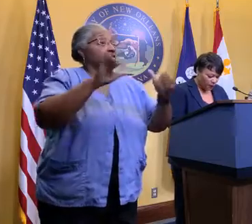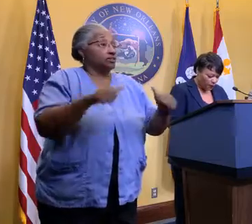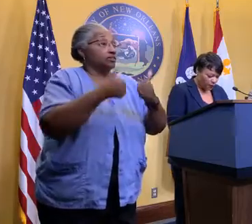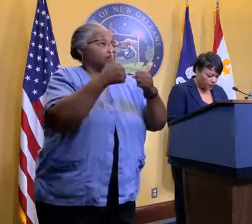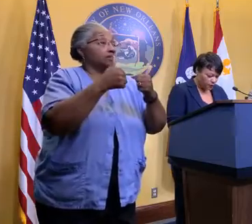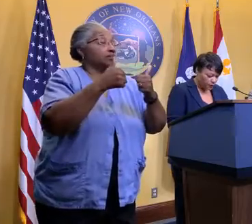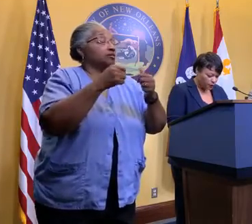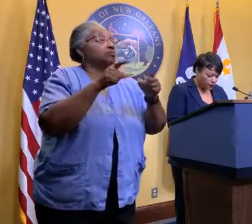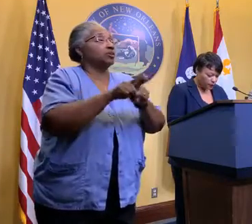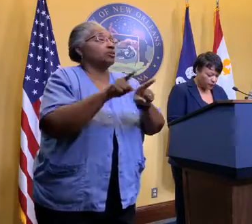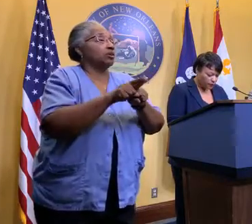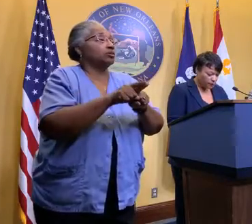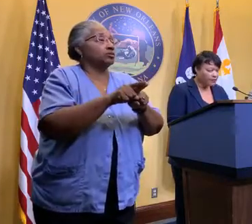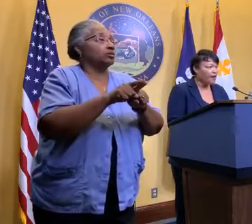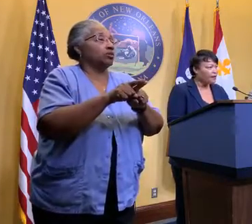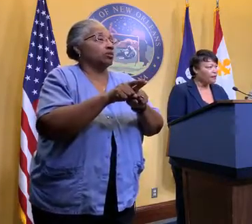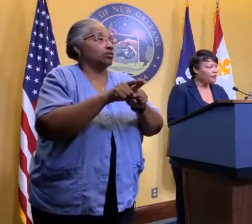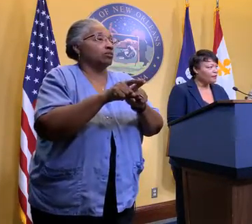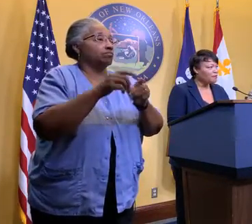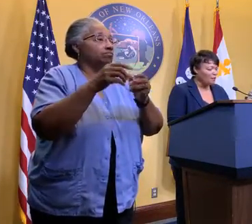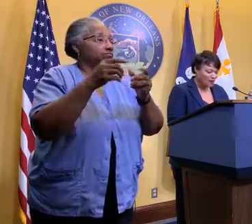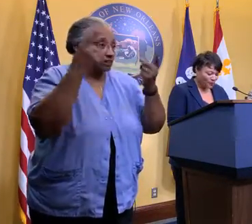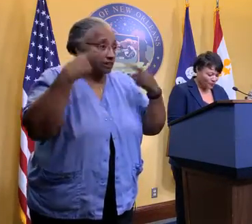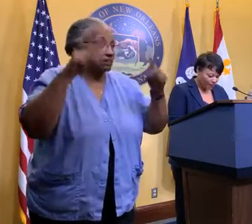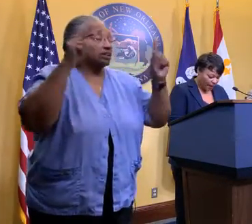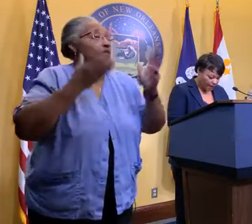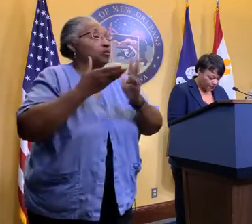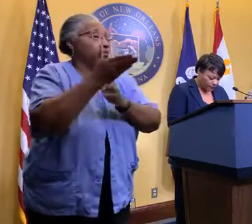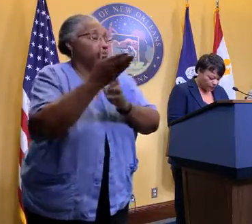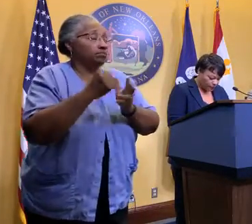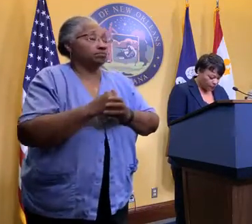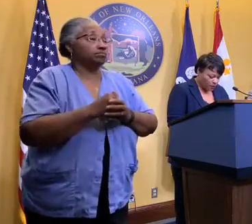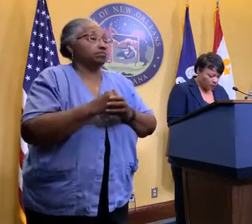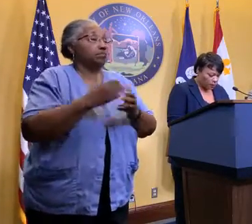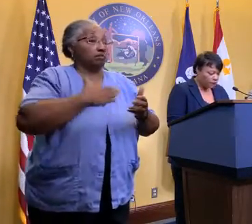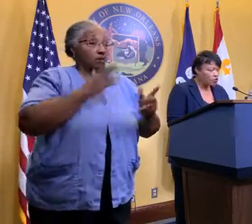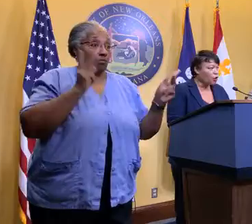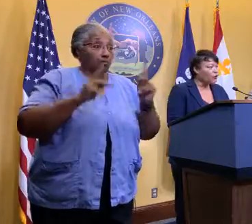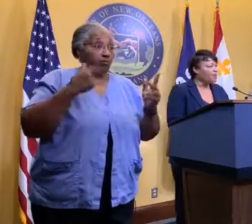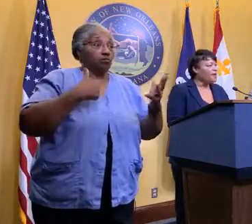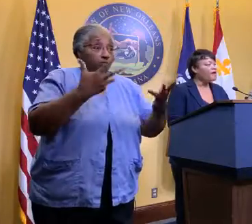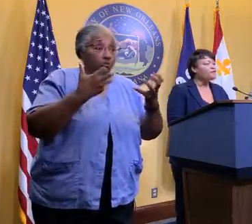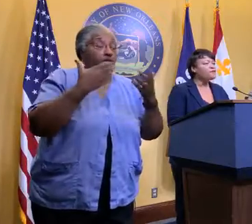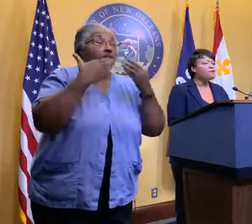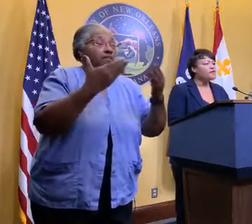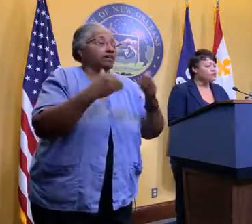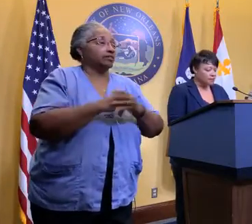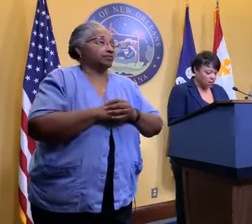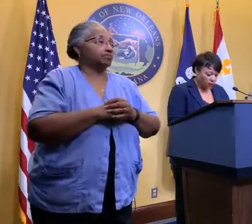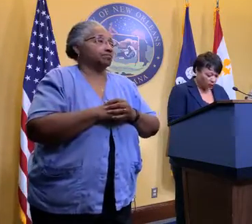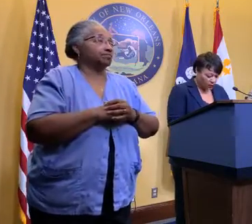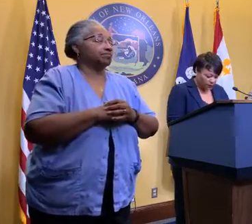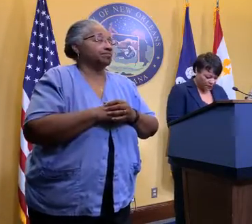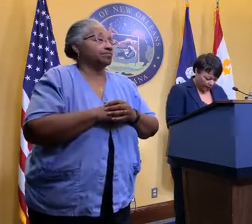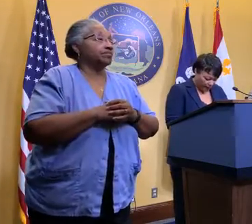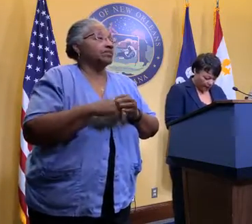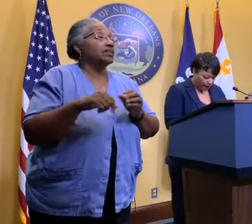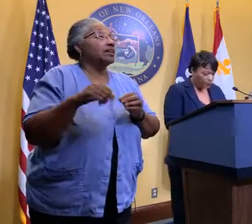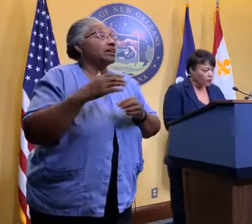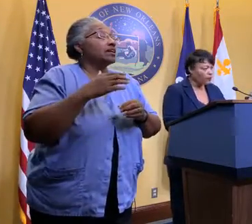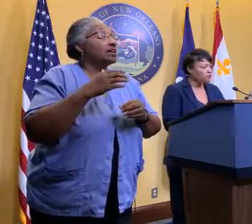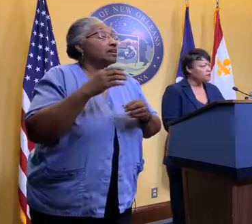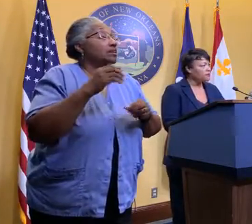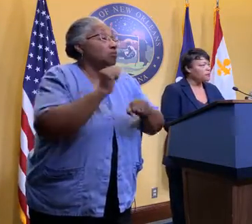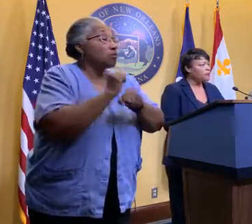them. So I want to thank my people for that. They've showed up every single